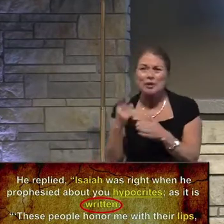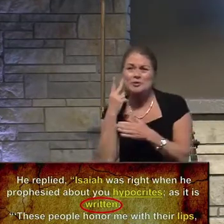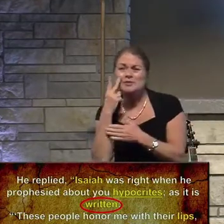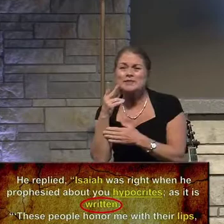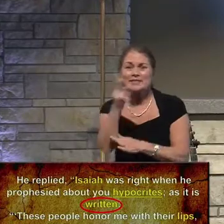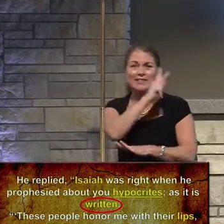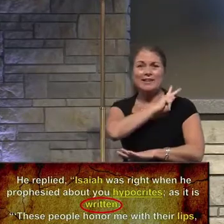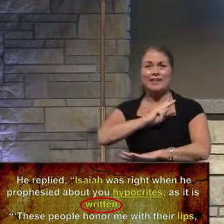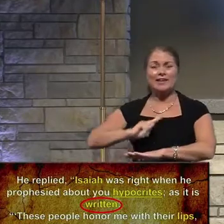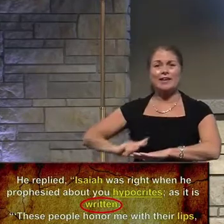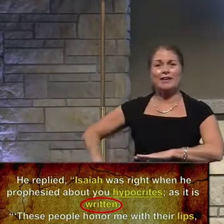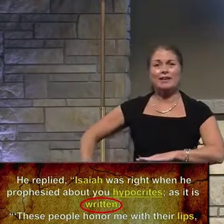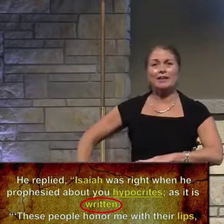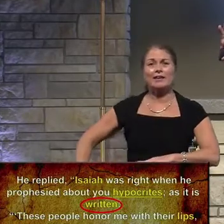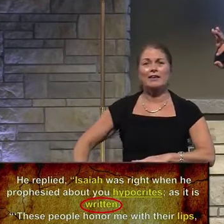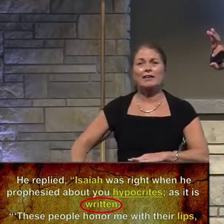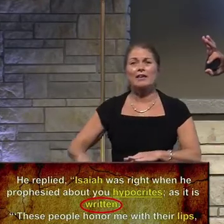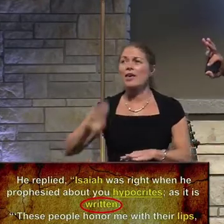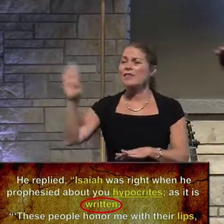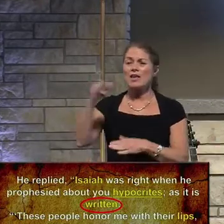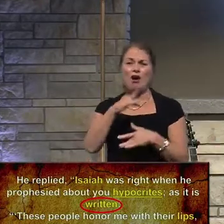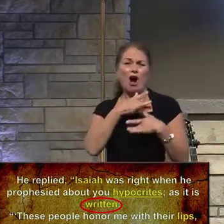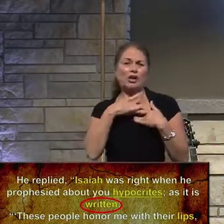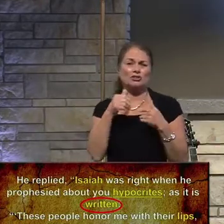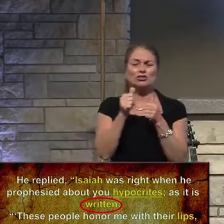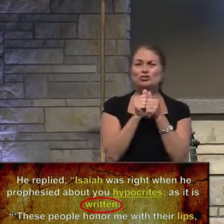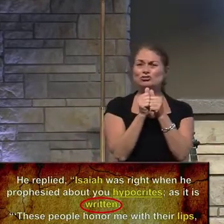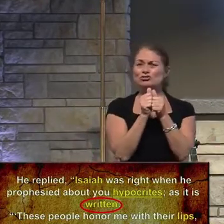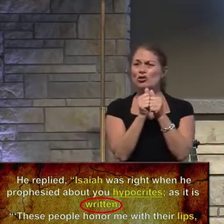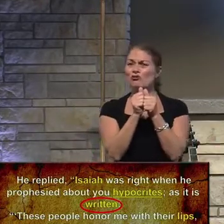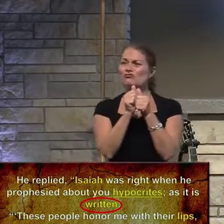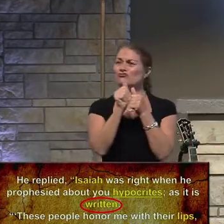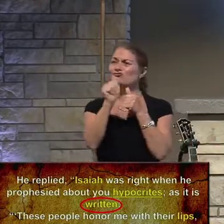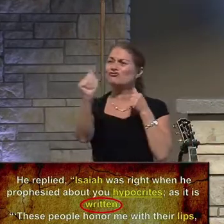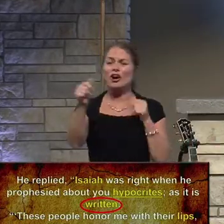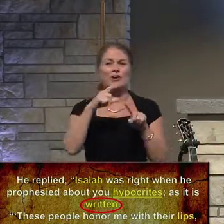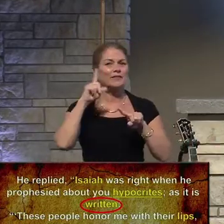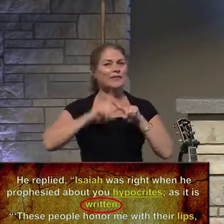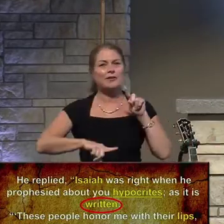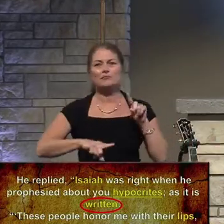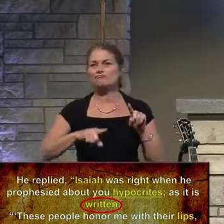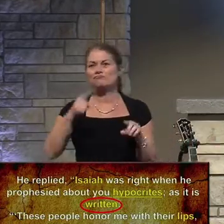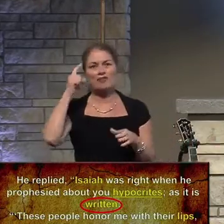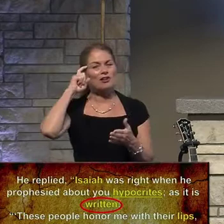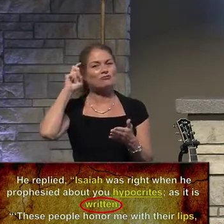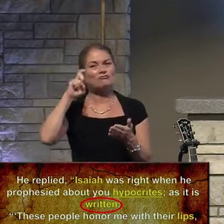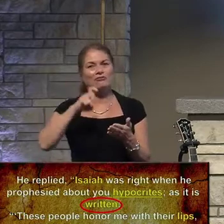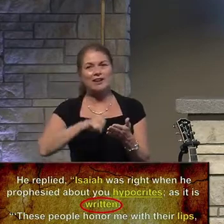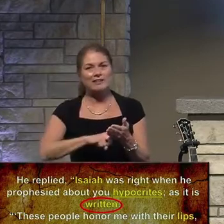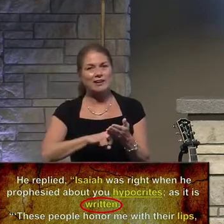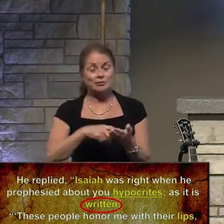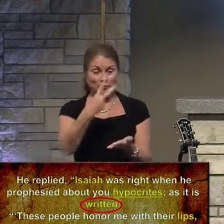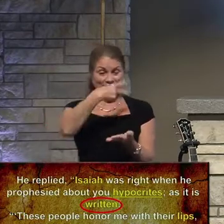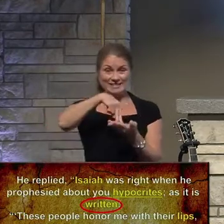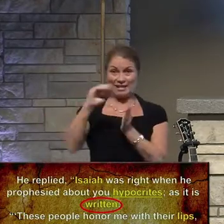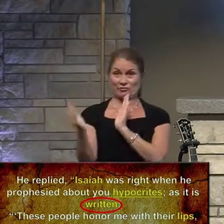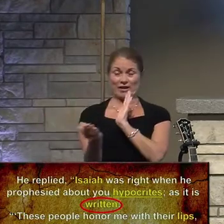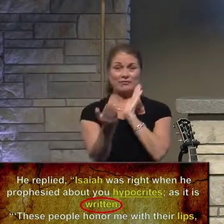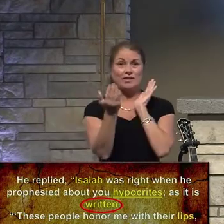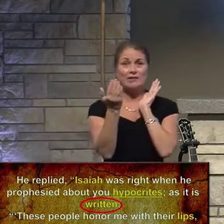King. Their hearts are so far from him that they won't even recognize him when he's standing right before